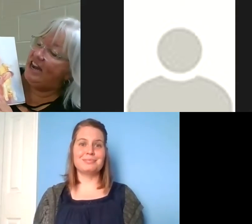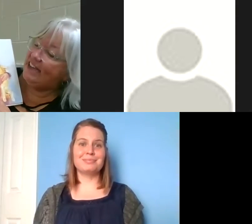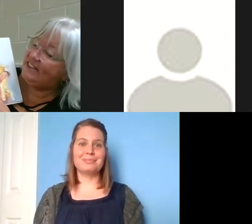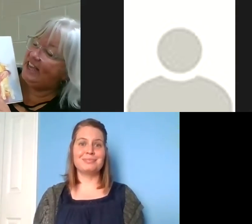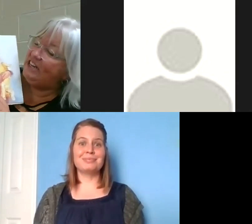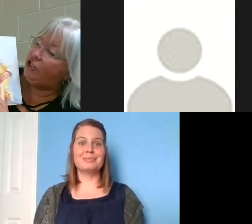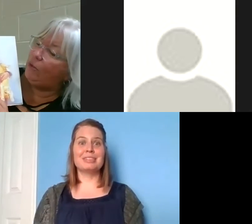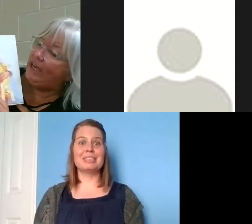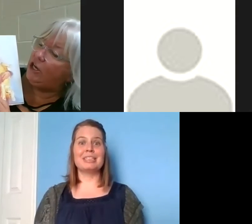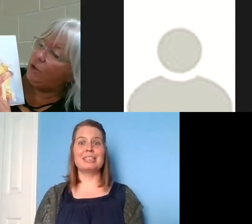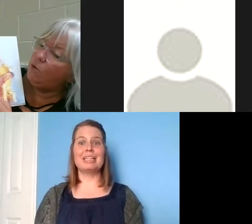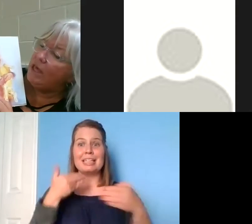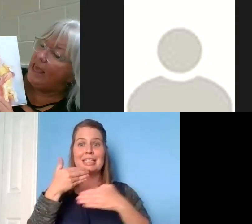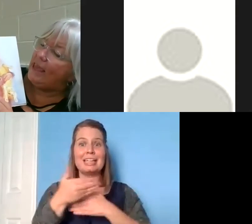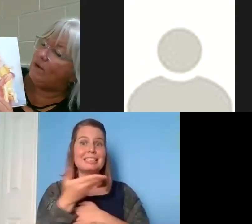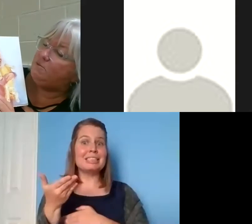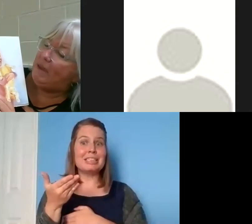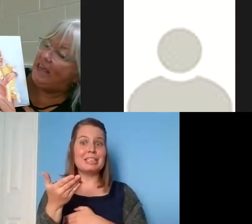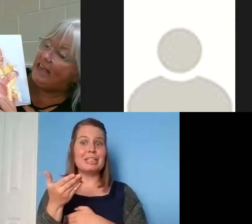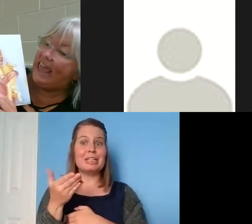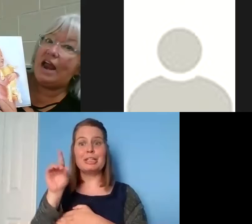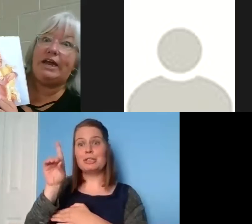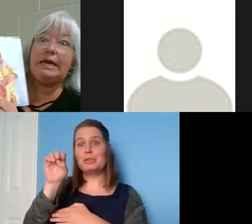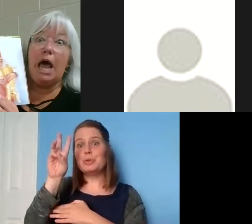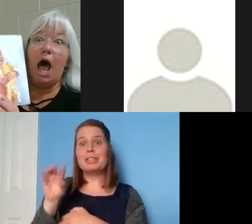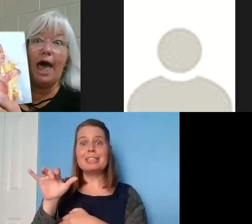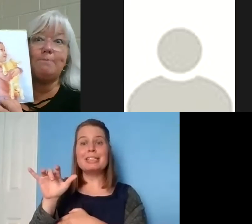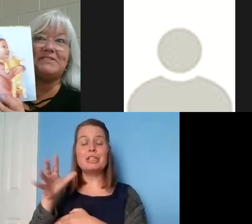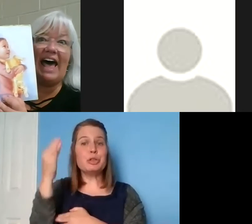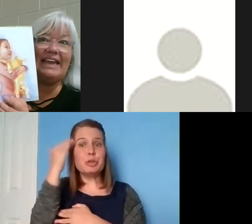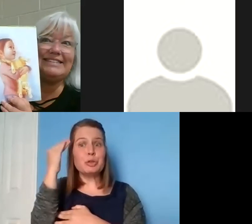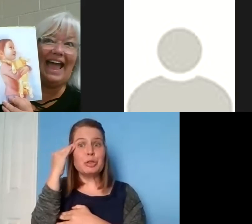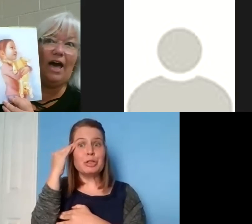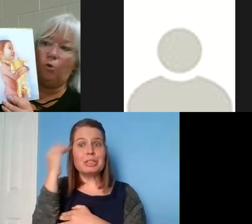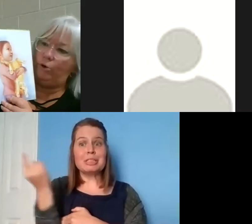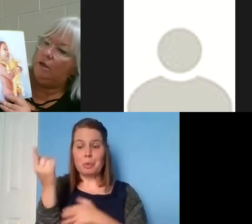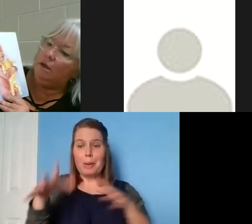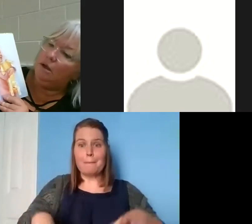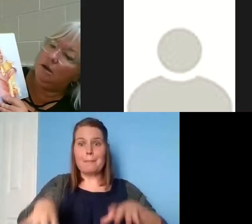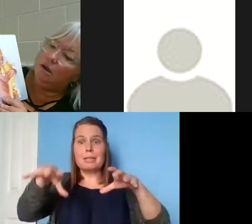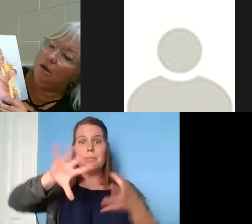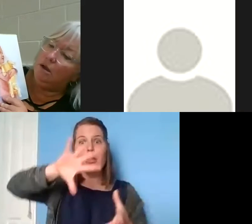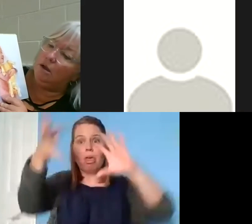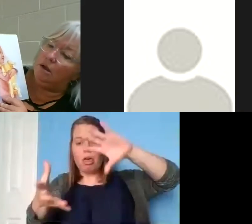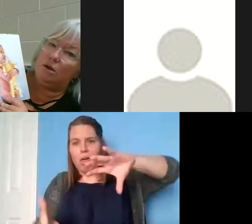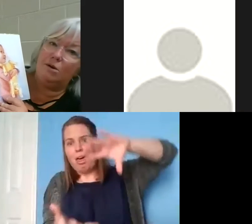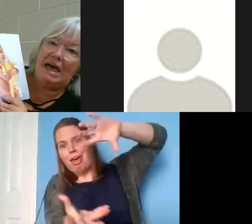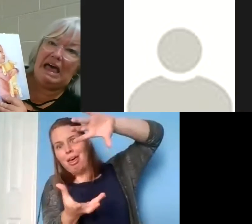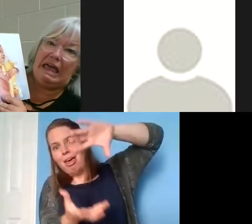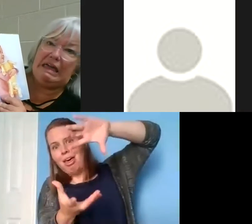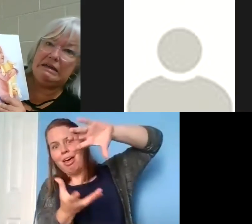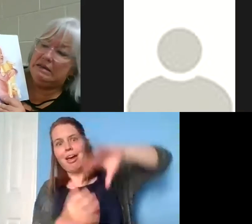And the next thing Dewey knew, he was being carried upside down.